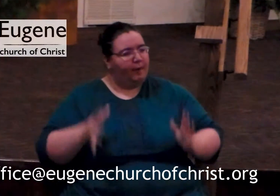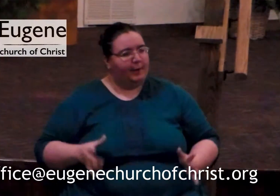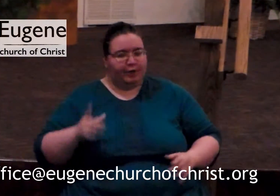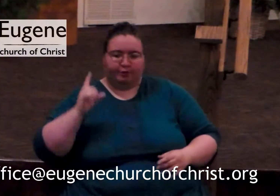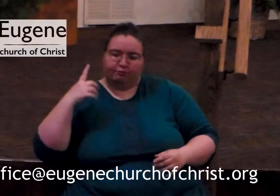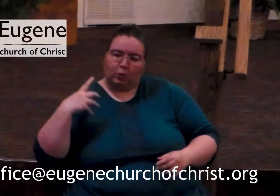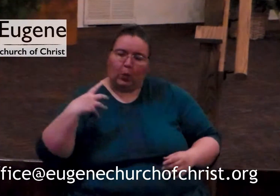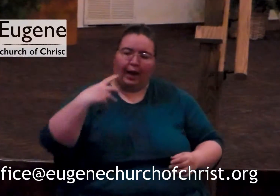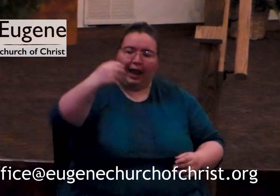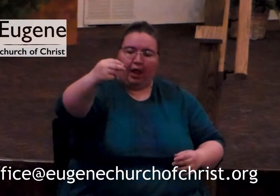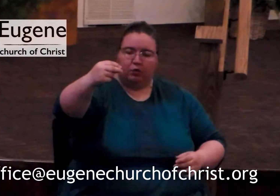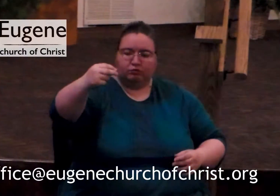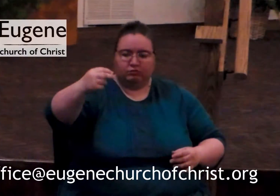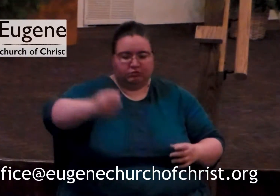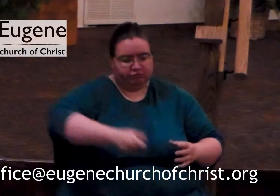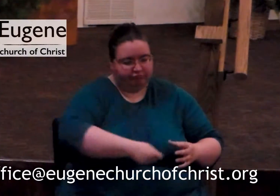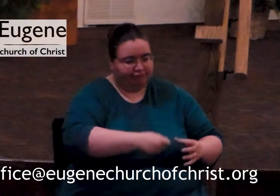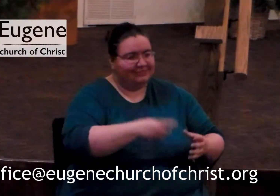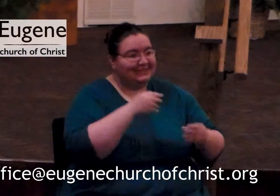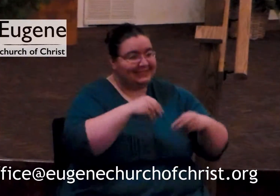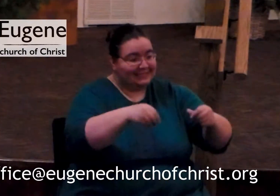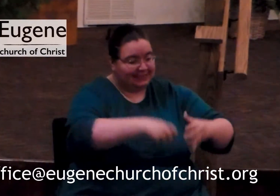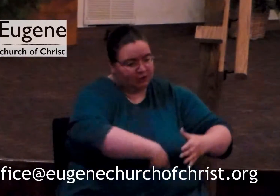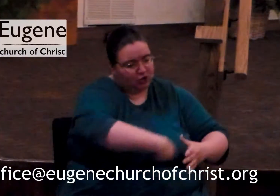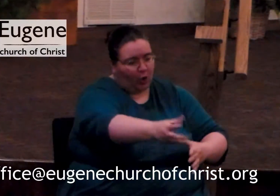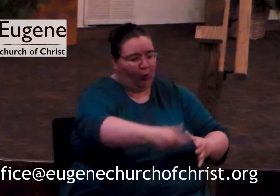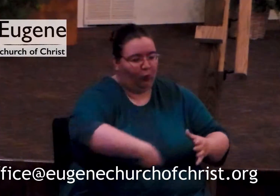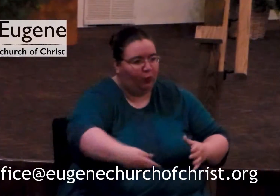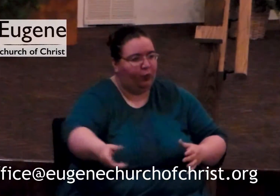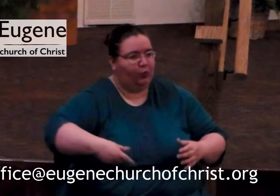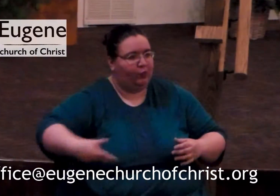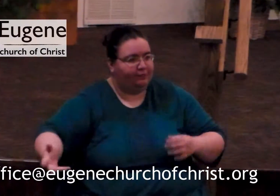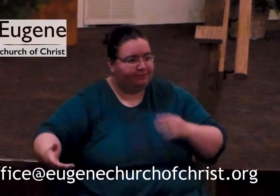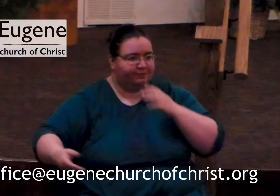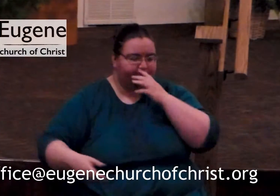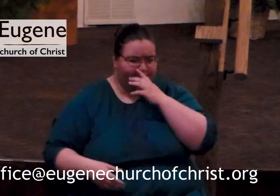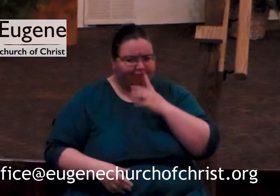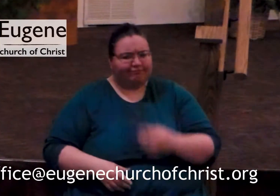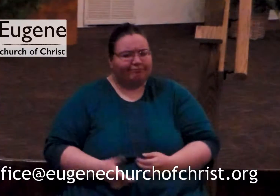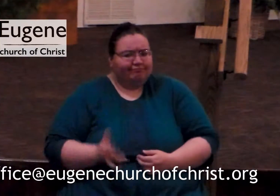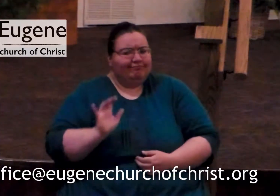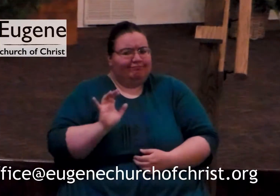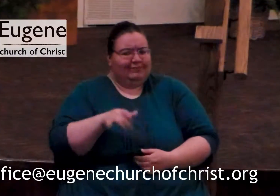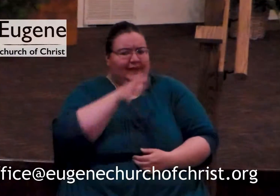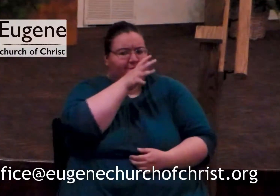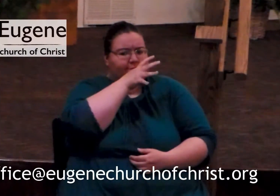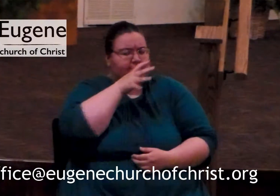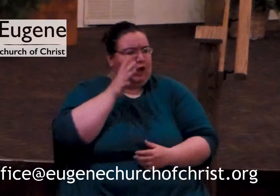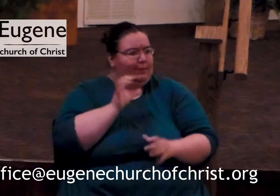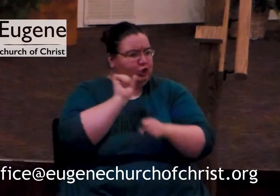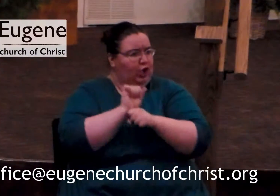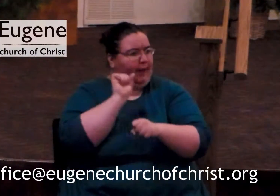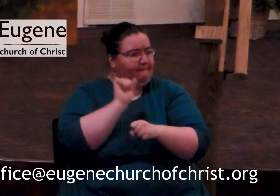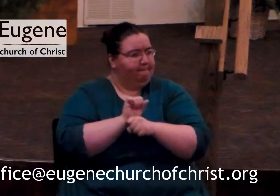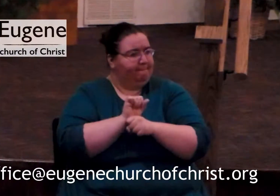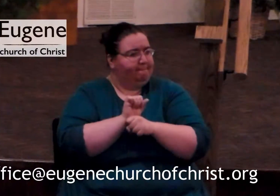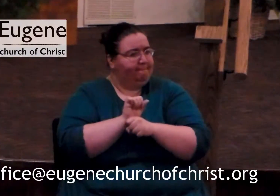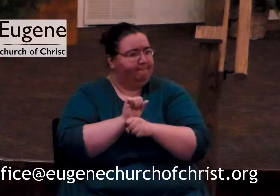out to sow. This is the farmer's job. And I am not a farmer, and I have told you stories